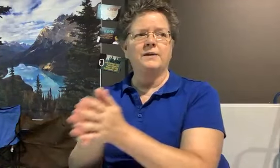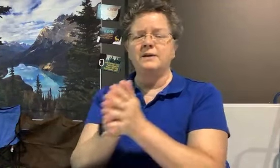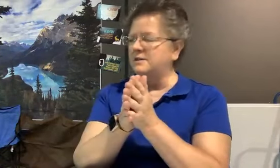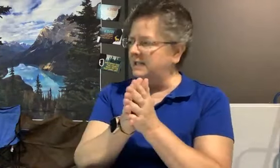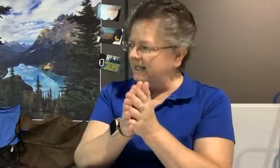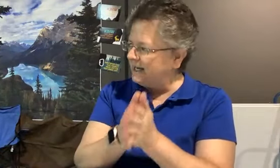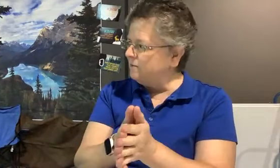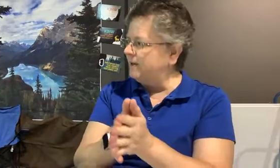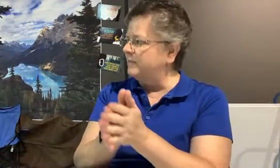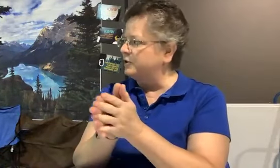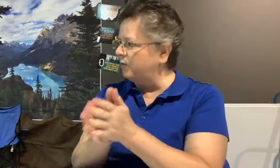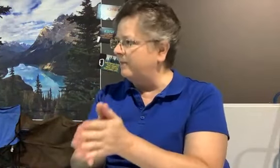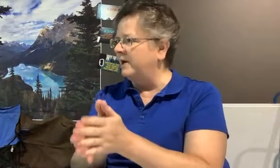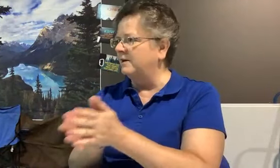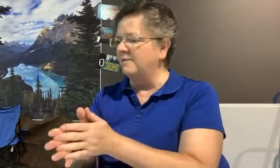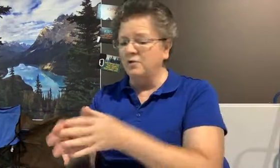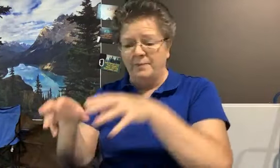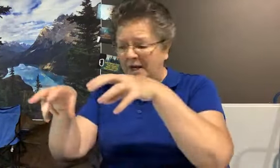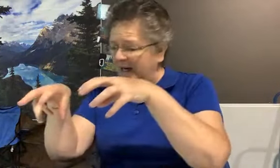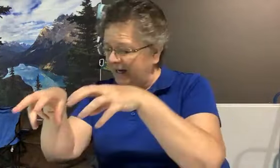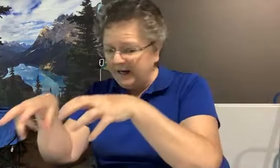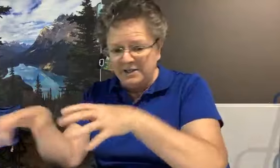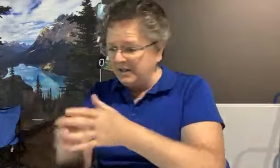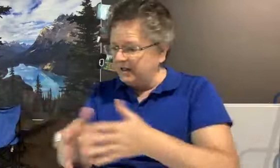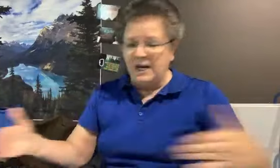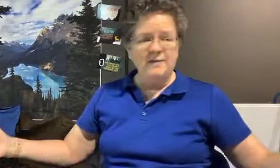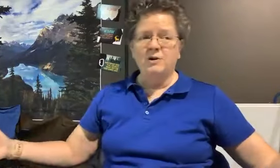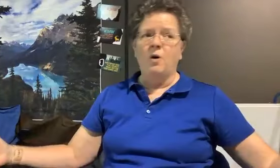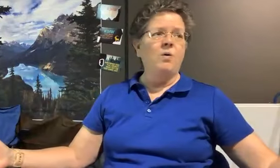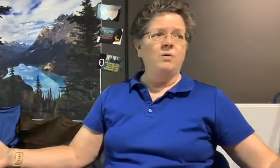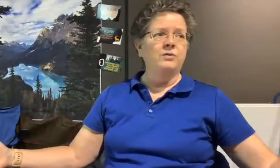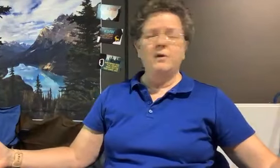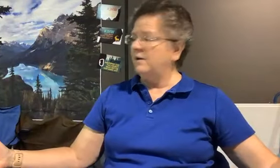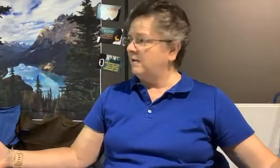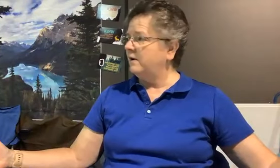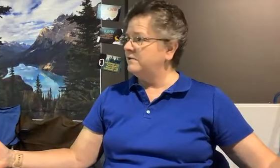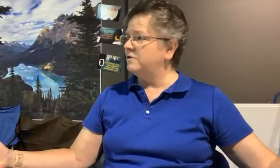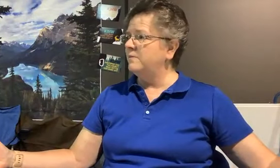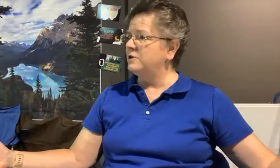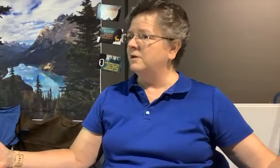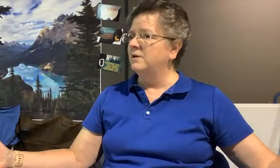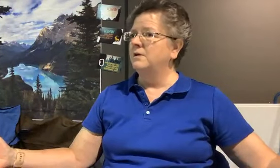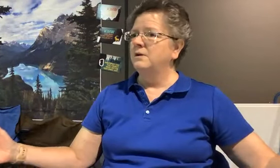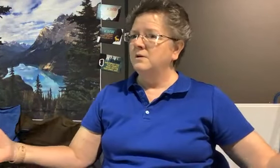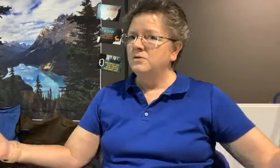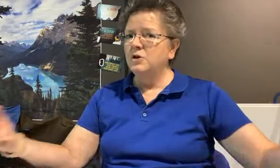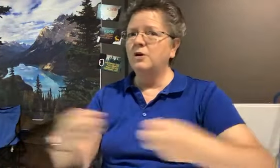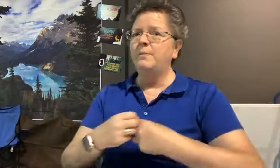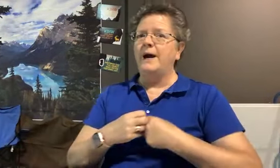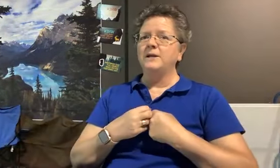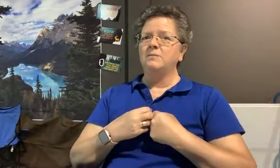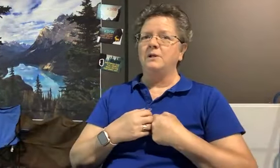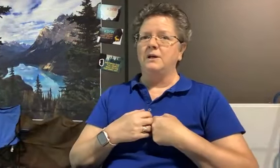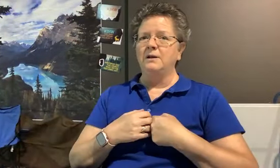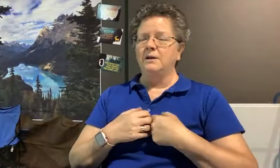is to get people to repent and come to him. It's the same goal throughout all of Scripture. Turn back to me,